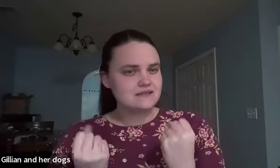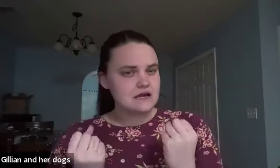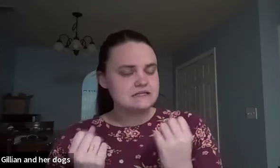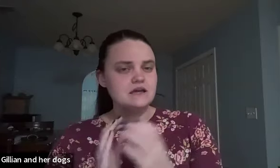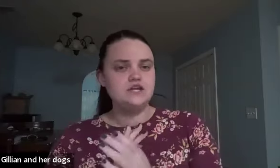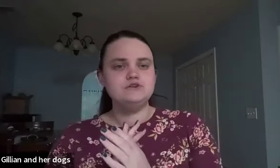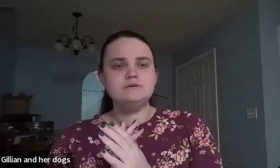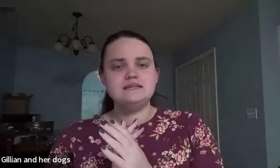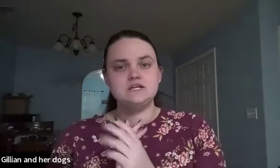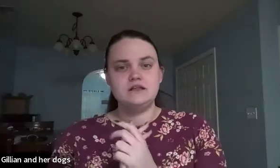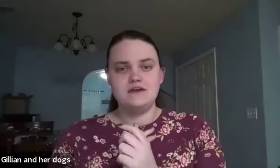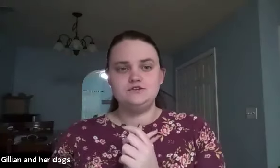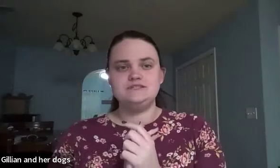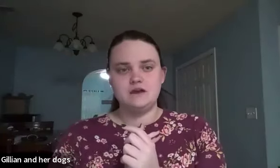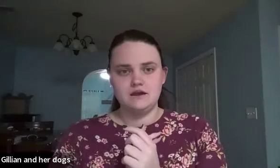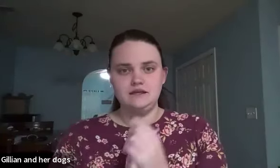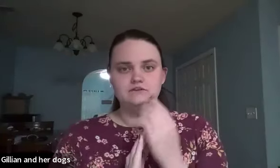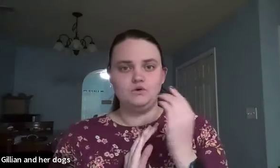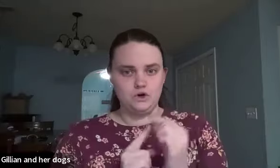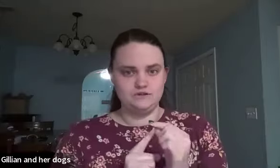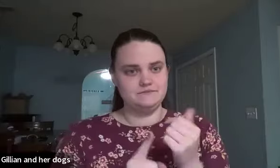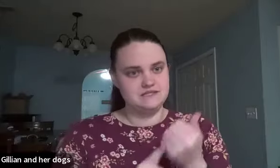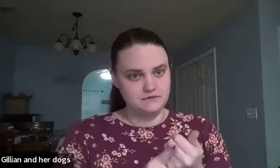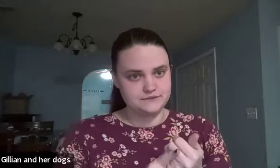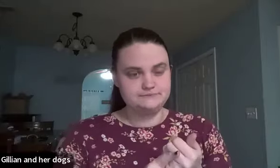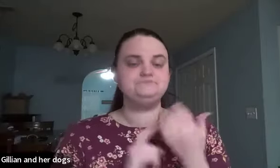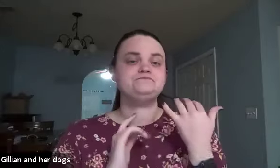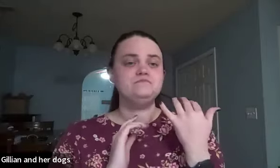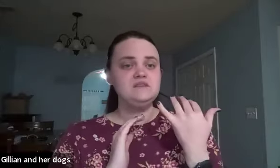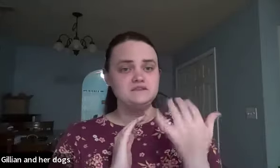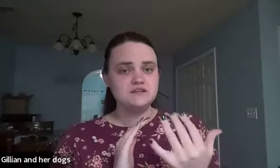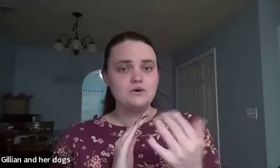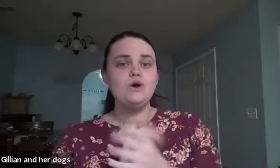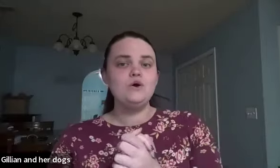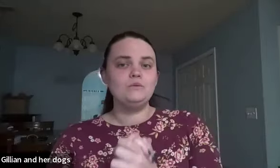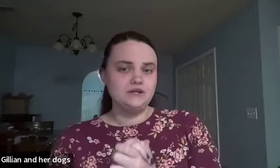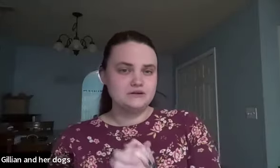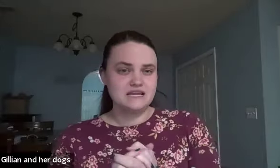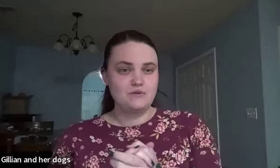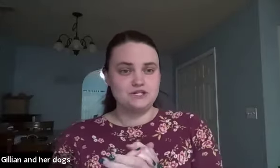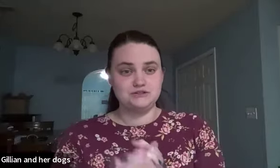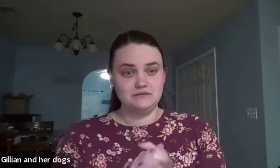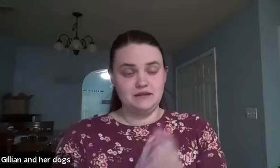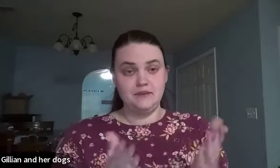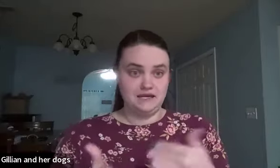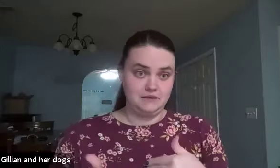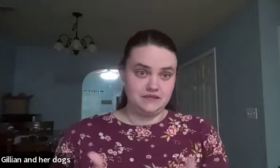the signs, and you don't necessarily have to sign the words themselves. So when you are saying what your, like my name